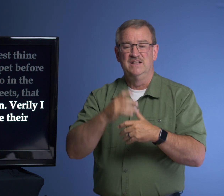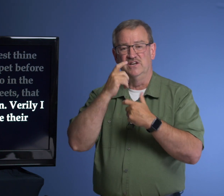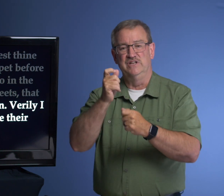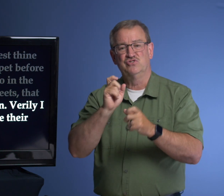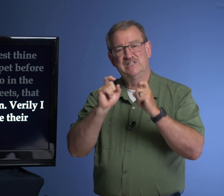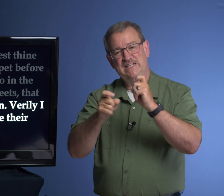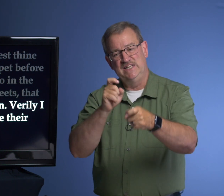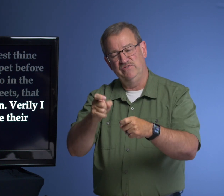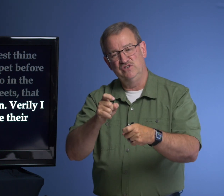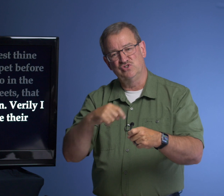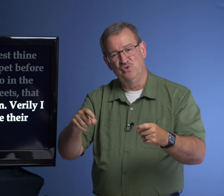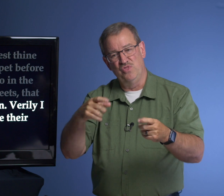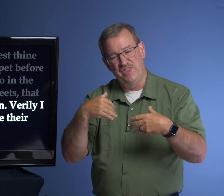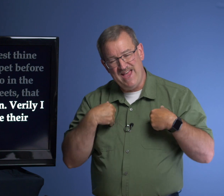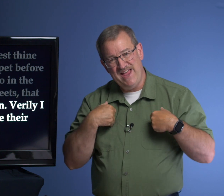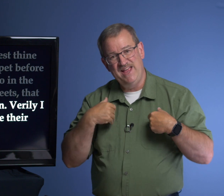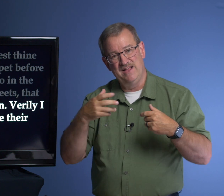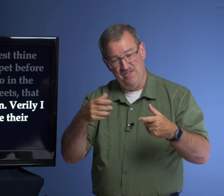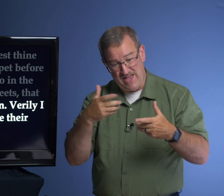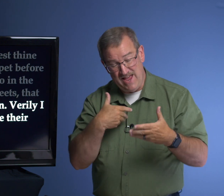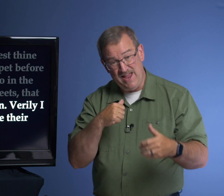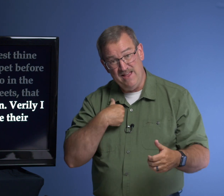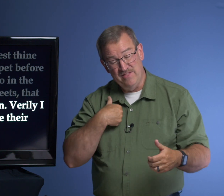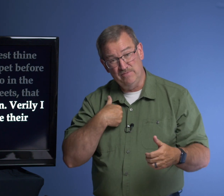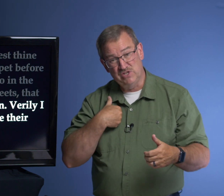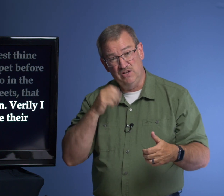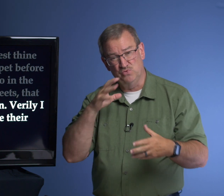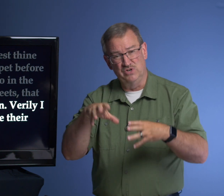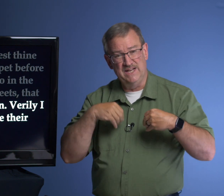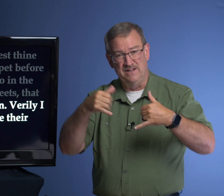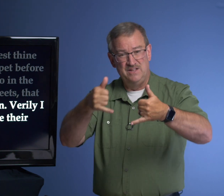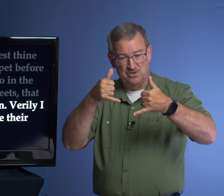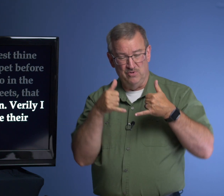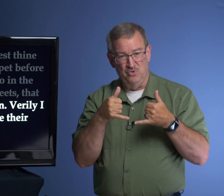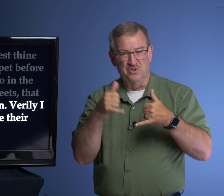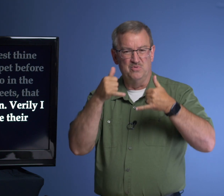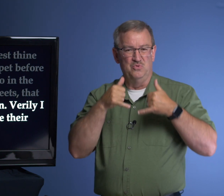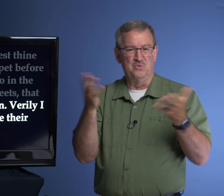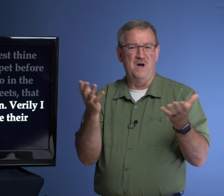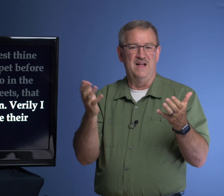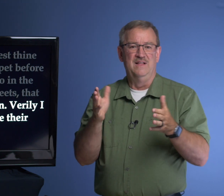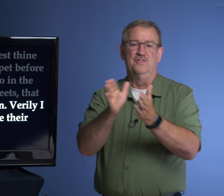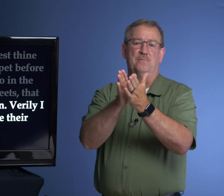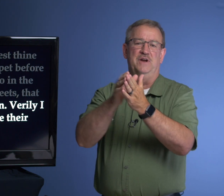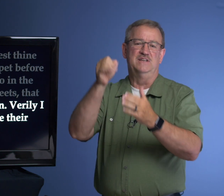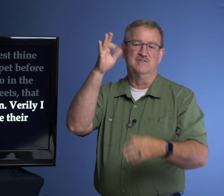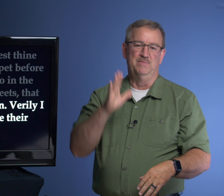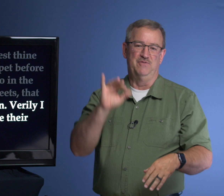They're interested in giving so they themselves will get the reward. The reward, why? The praise of men for